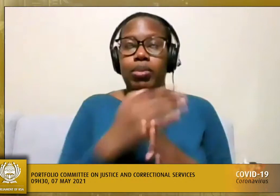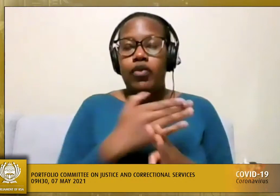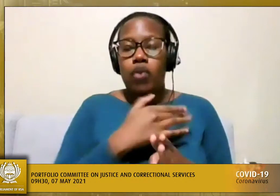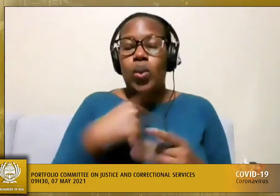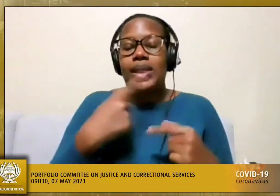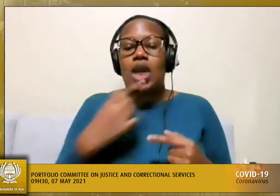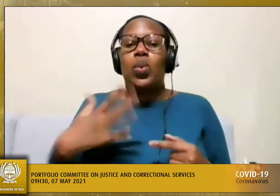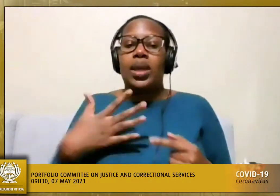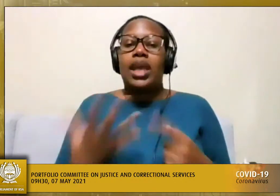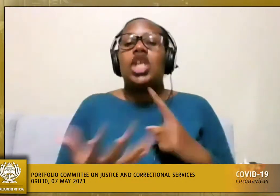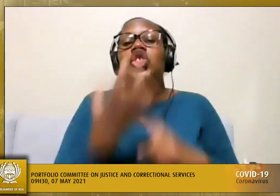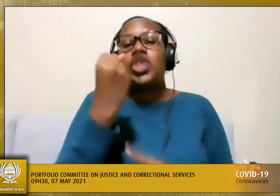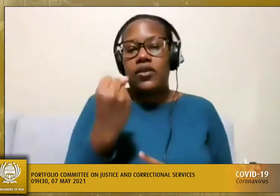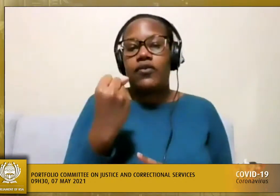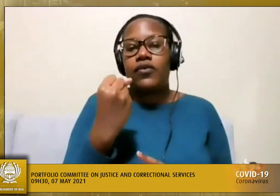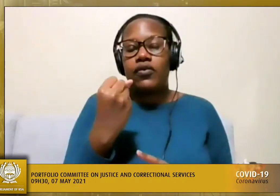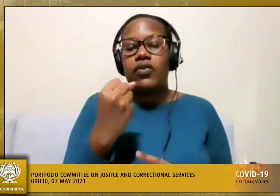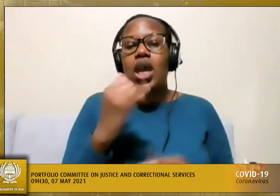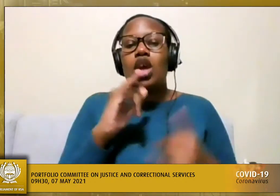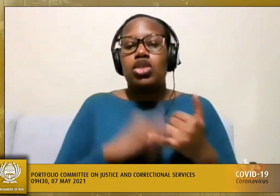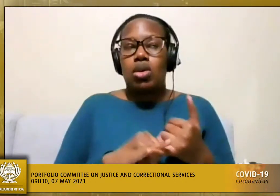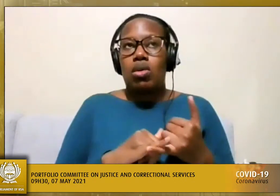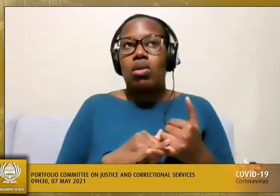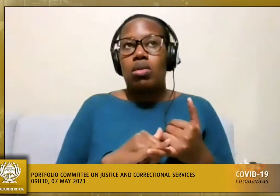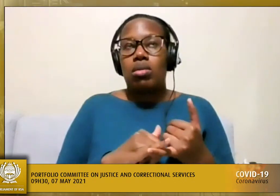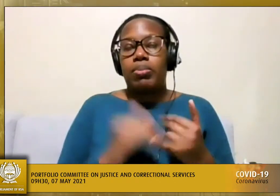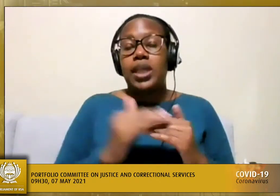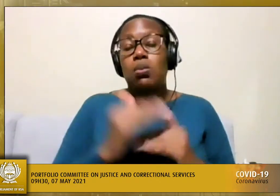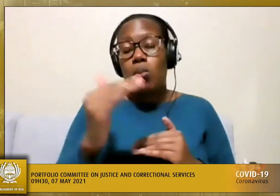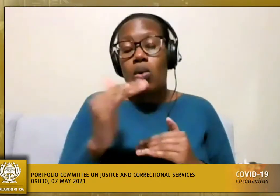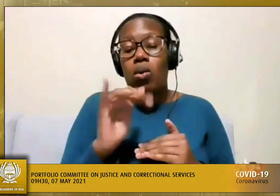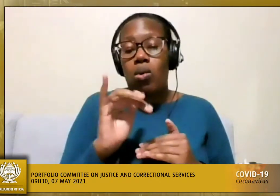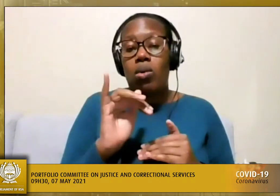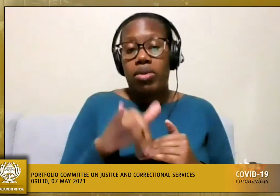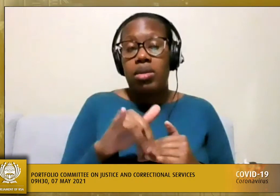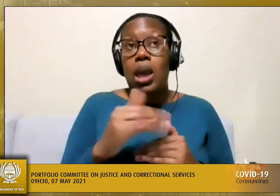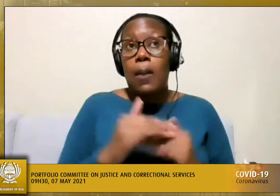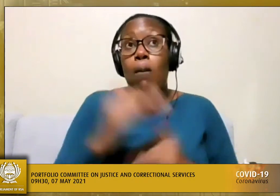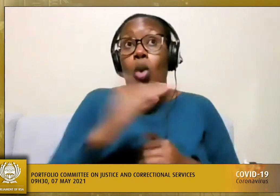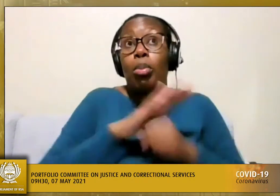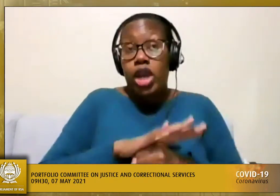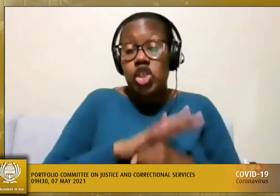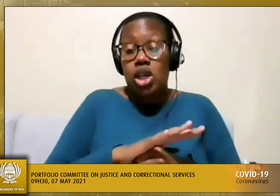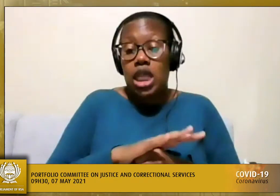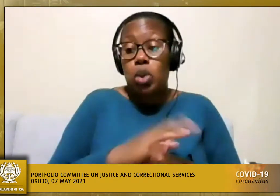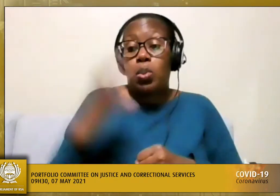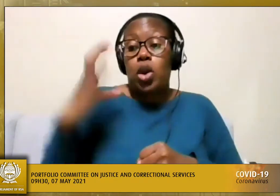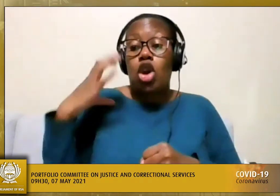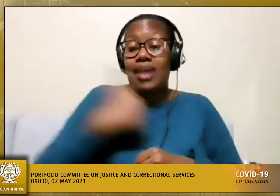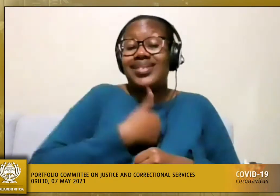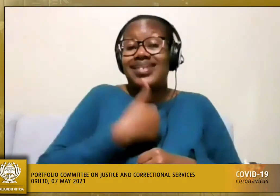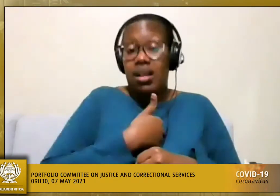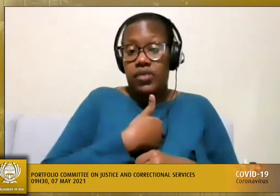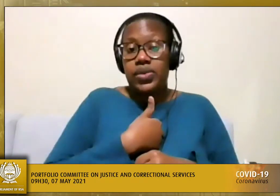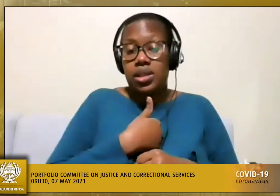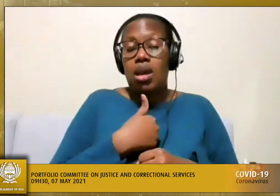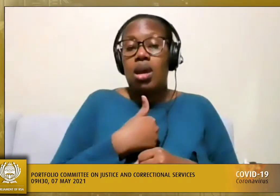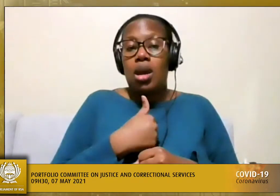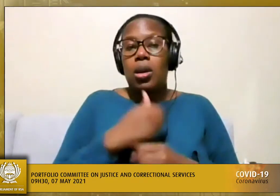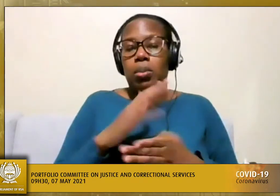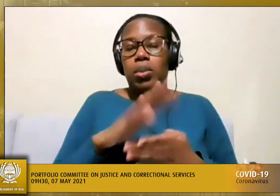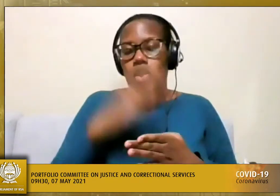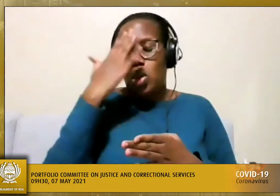to achieve so there's a lot more um that you know uh pressure that we're putting on ourselves to deliver because we know how important this is